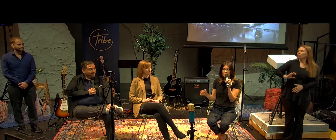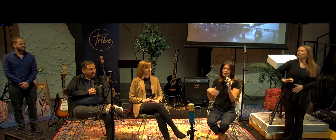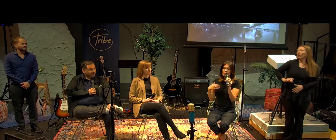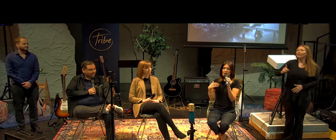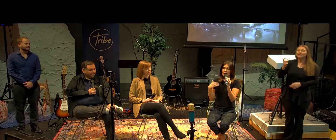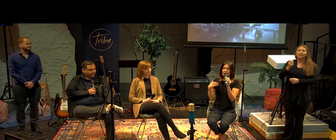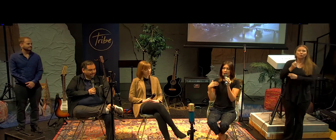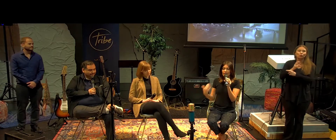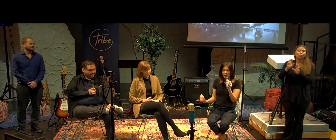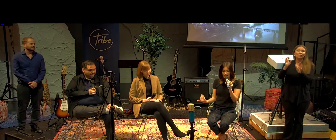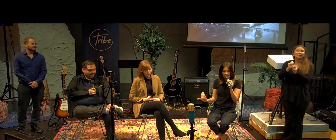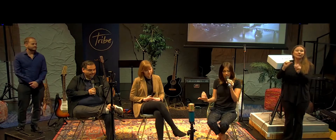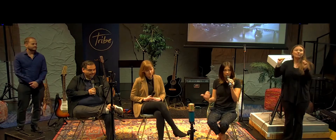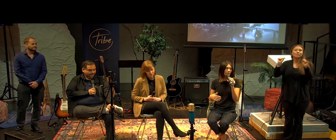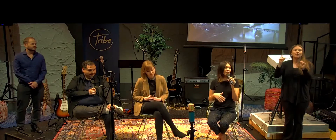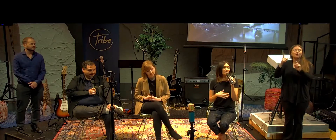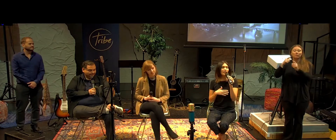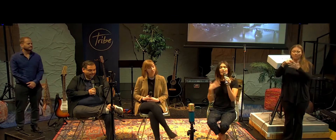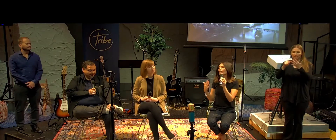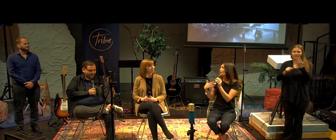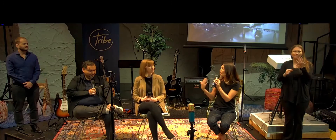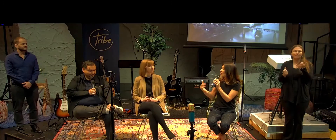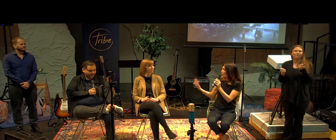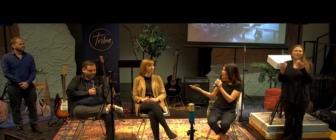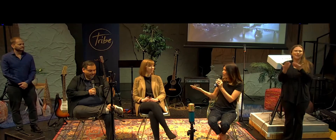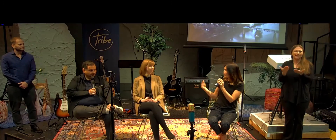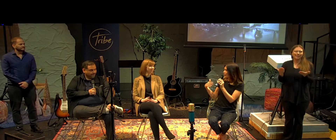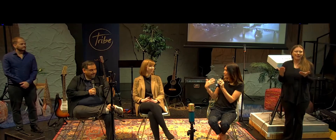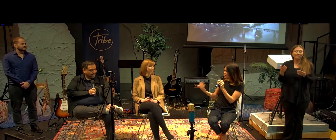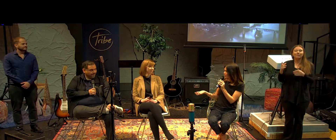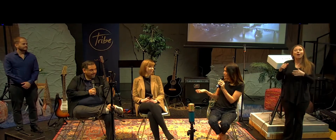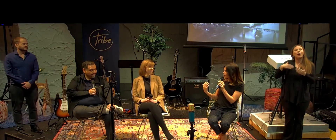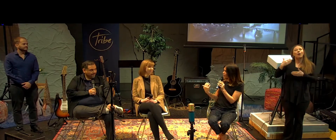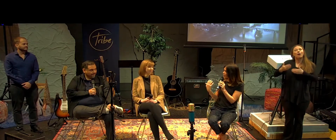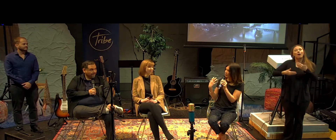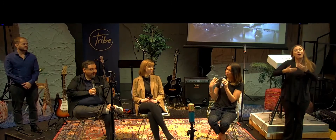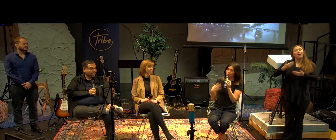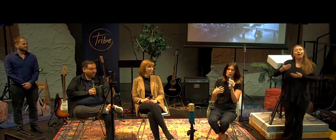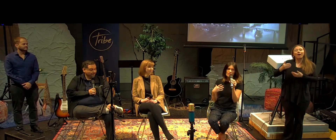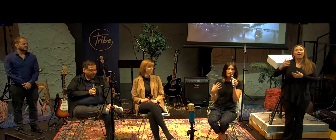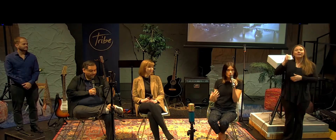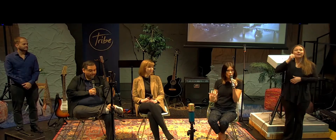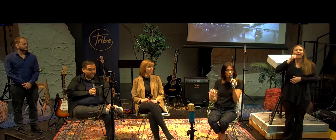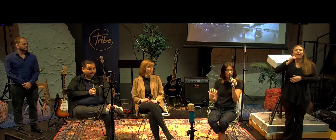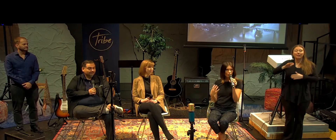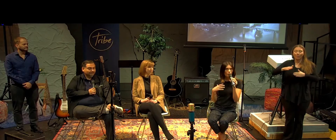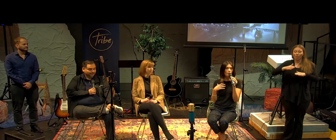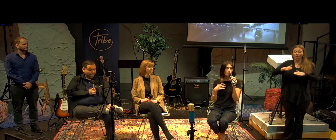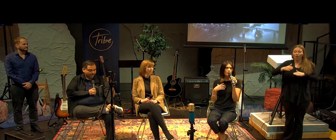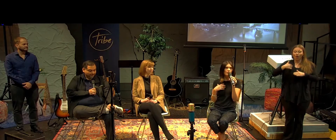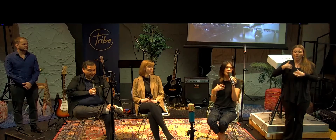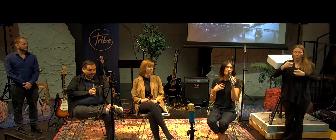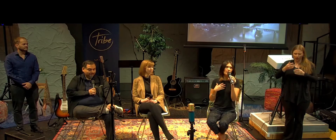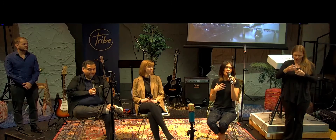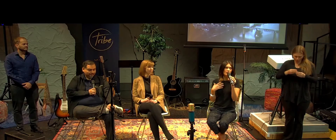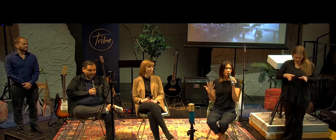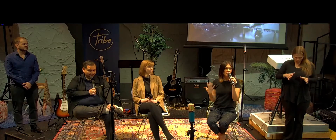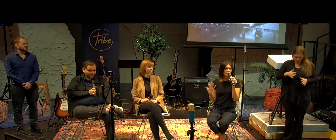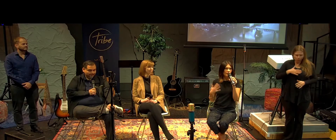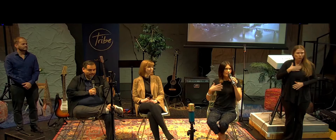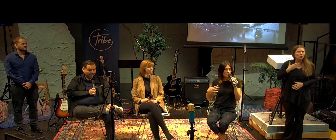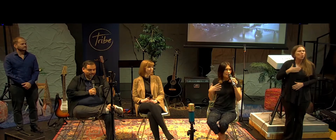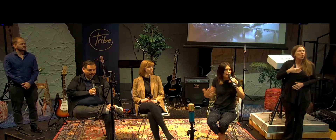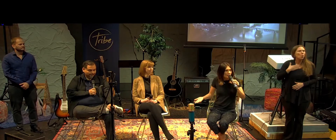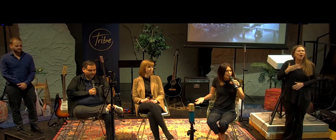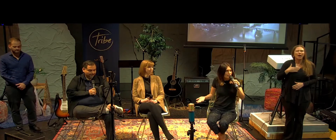things. Then, in our walk, we can sometimes feel like we lose that joy, or we can feel